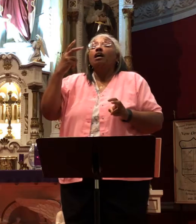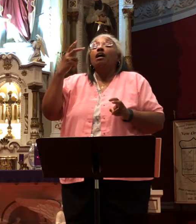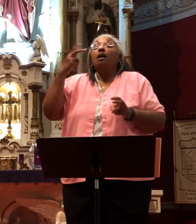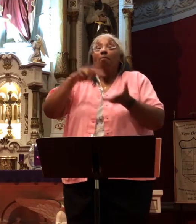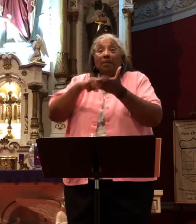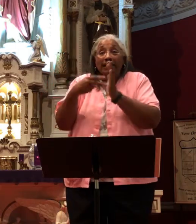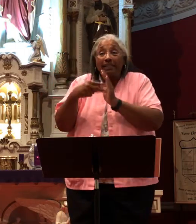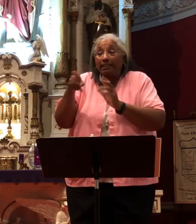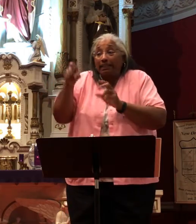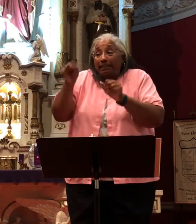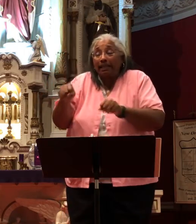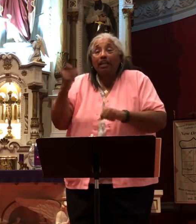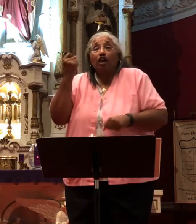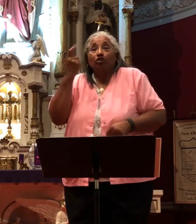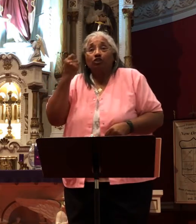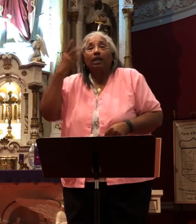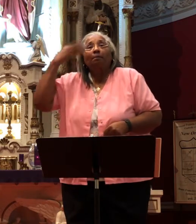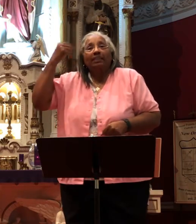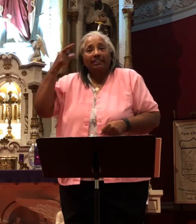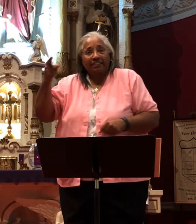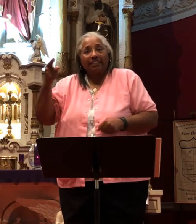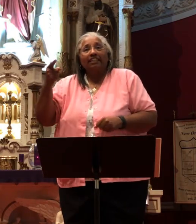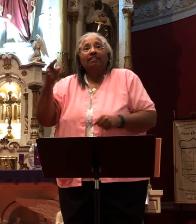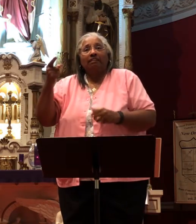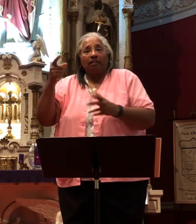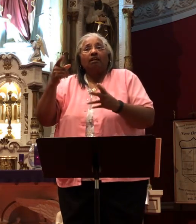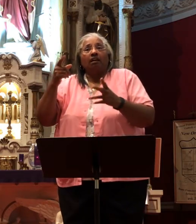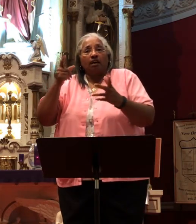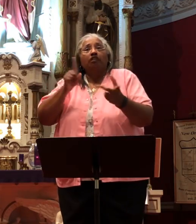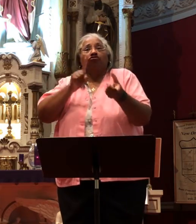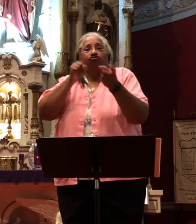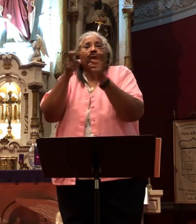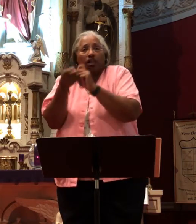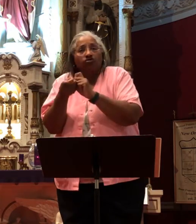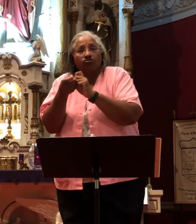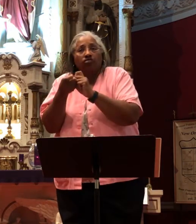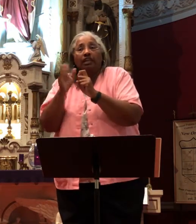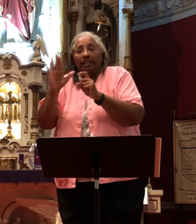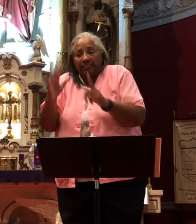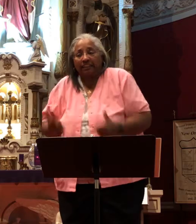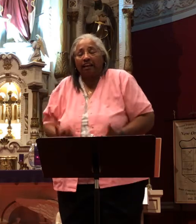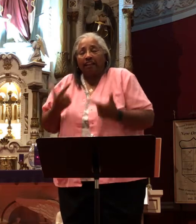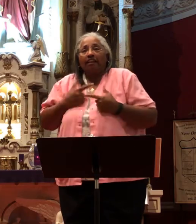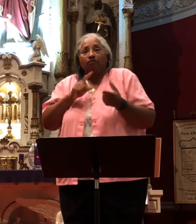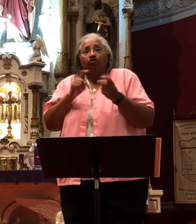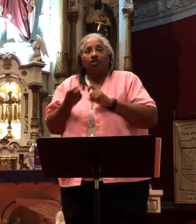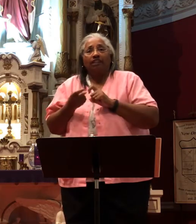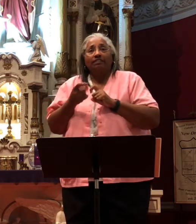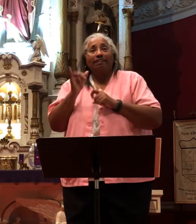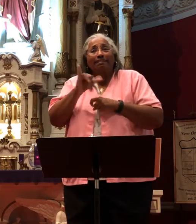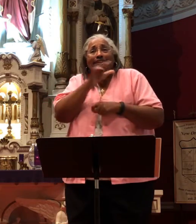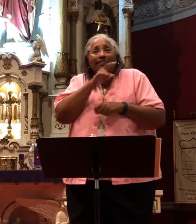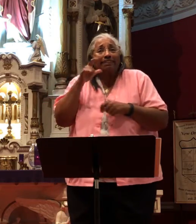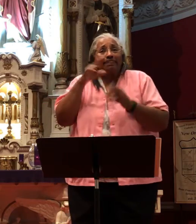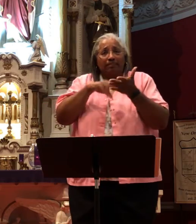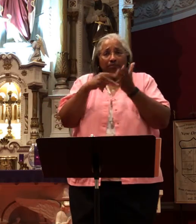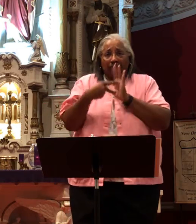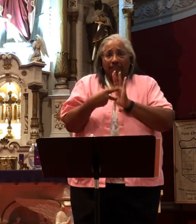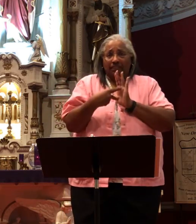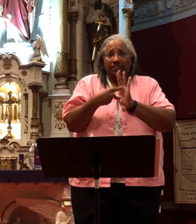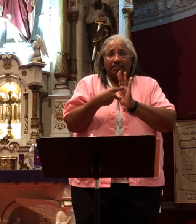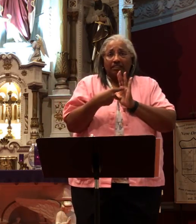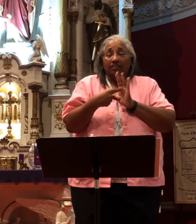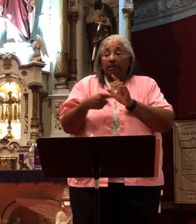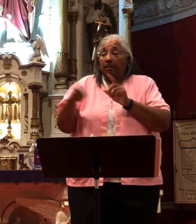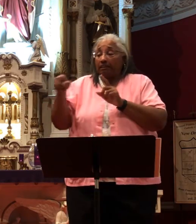this whole process of conversion. And that's what we're about during Lent. It's a call to conversion. He